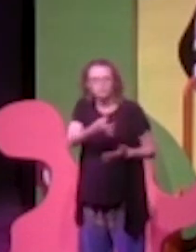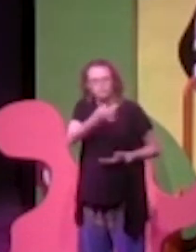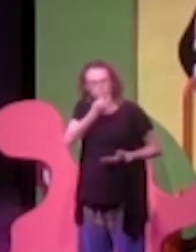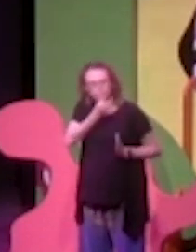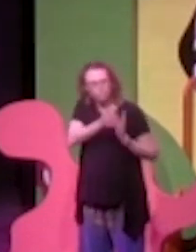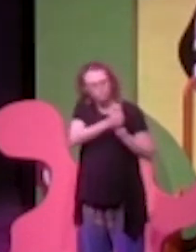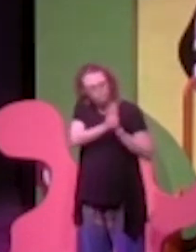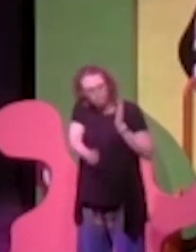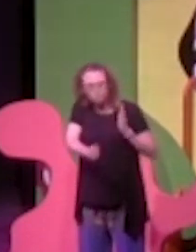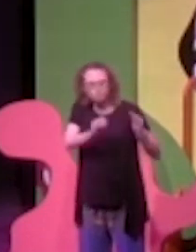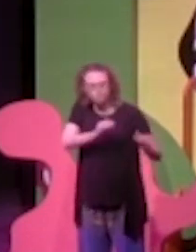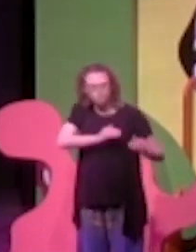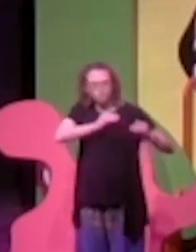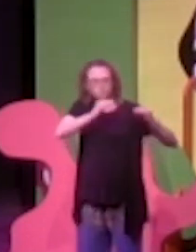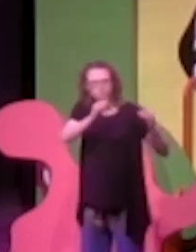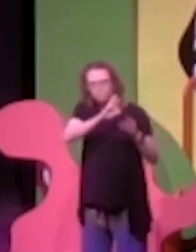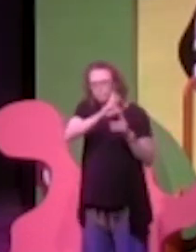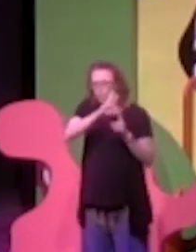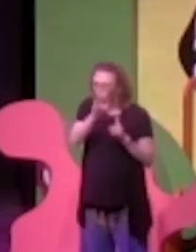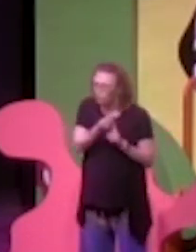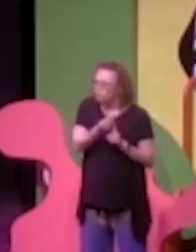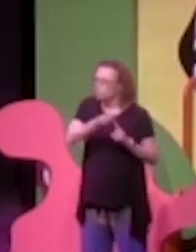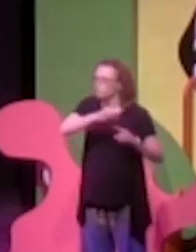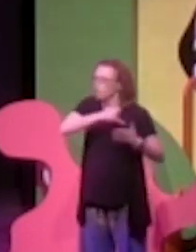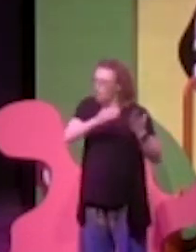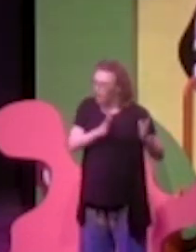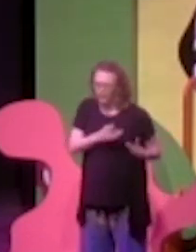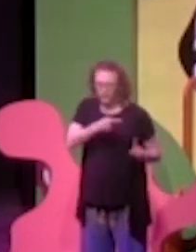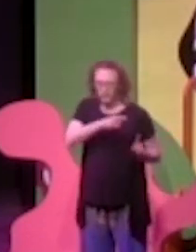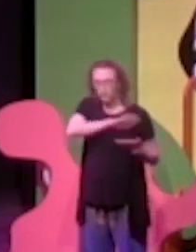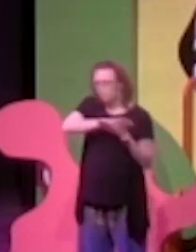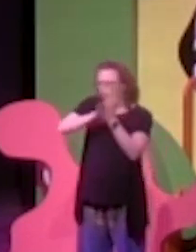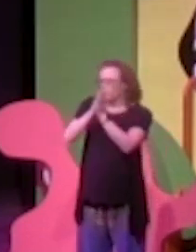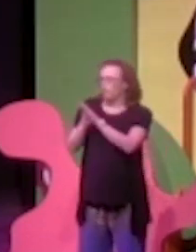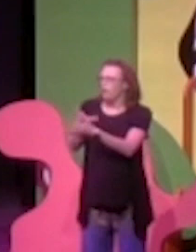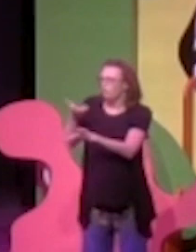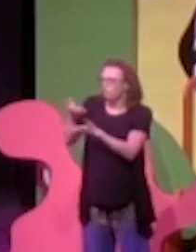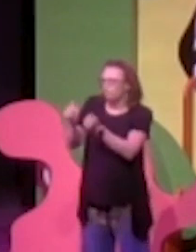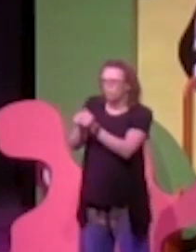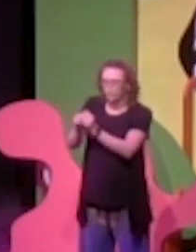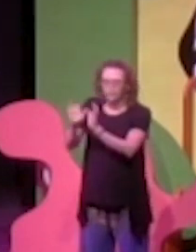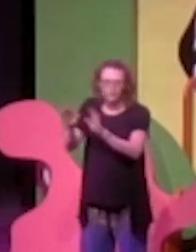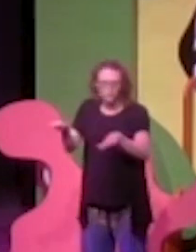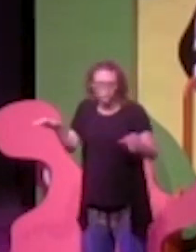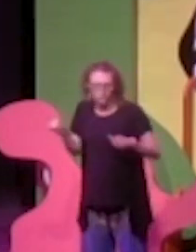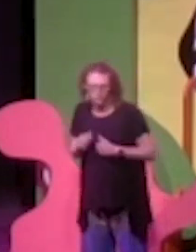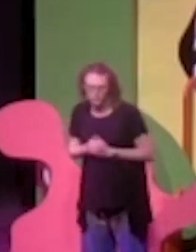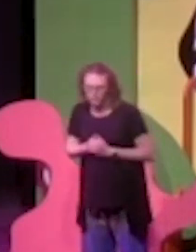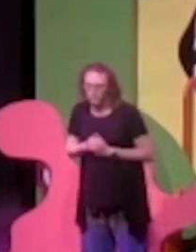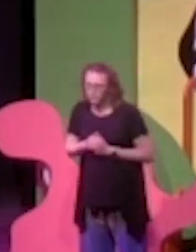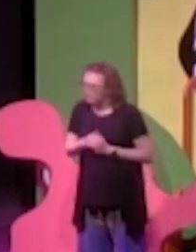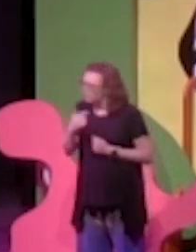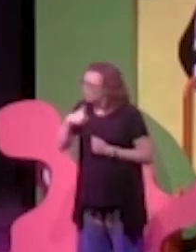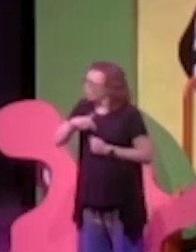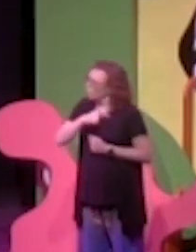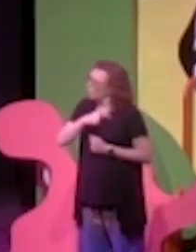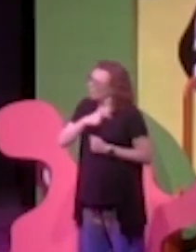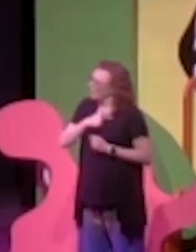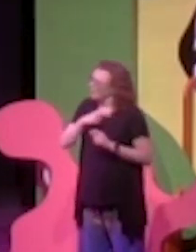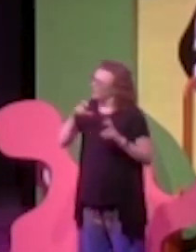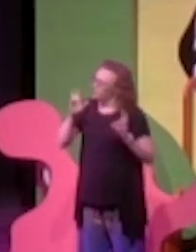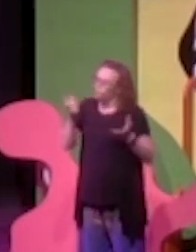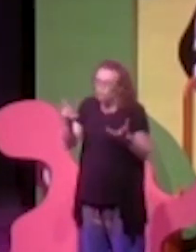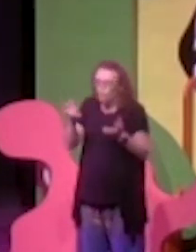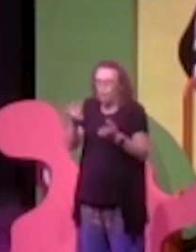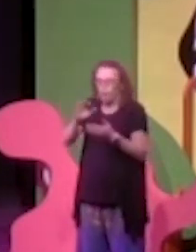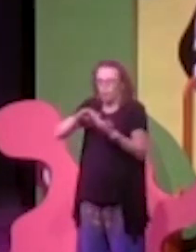sure that we adapt the rules so that the rules fit the realities? We are... you know, a holistic artist, a creative community. And we want to